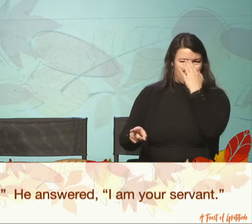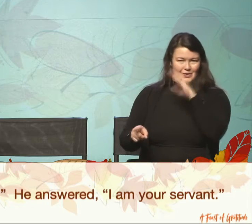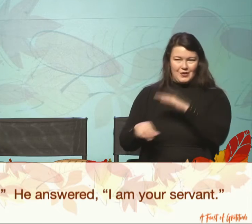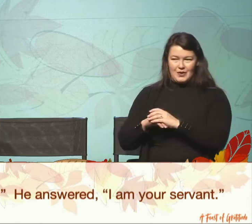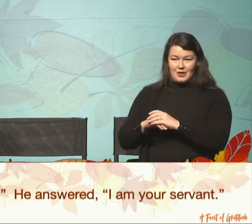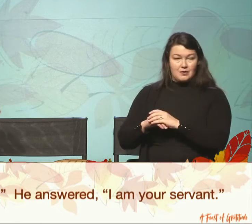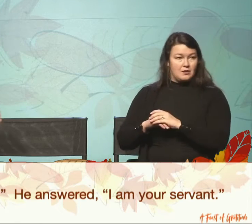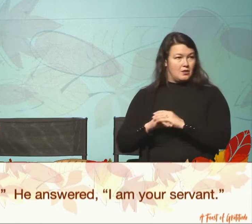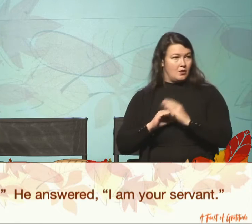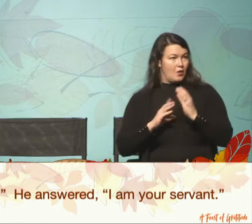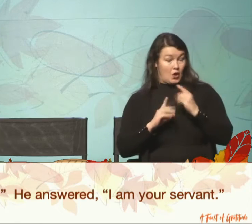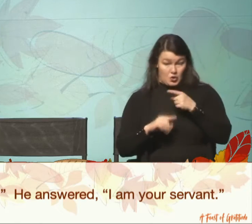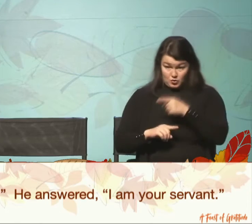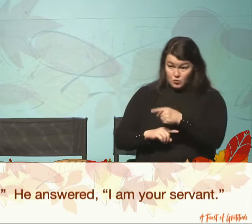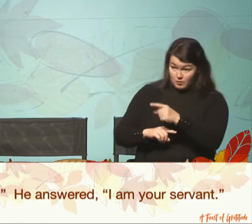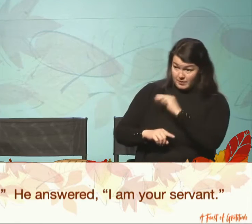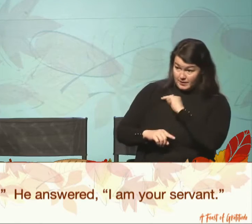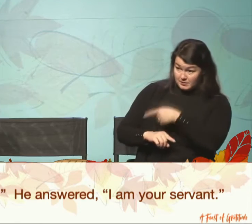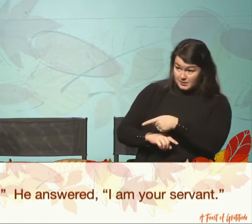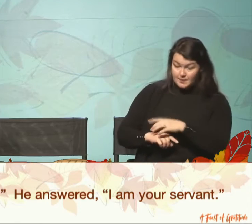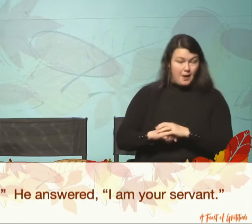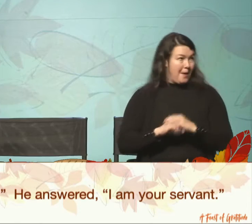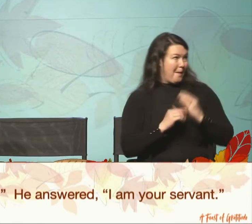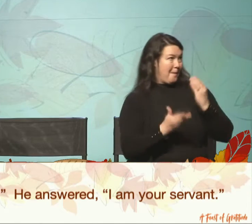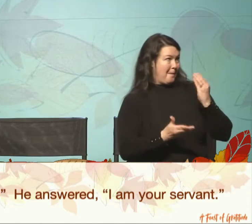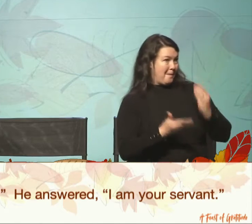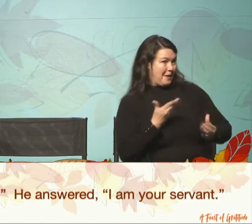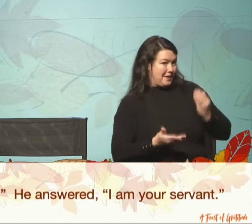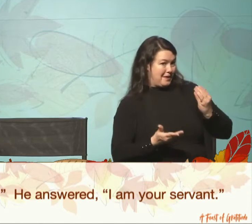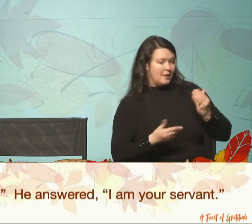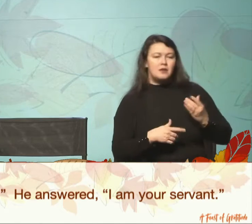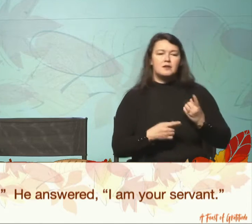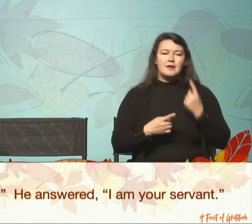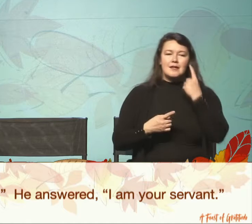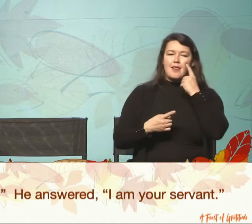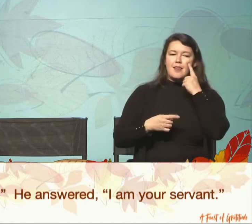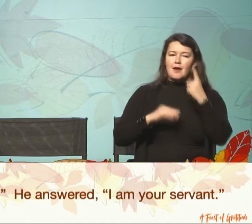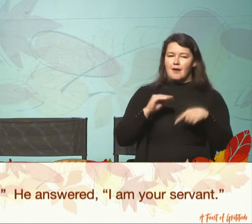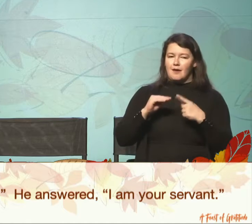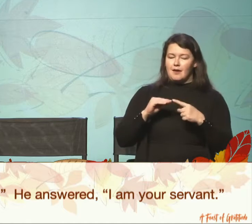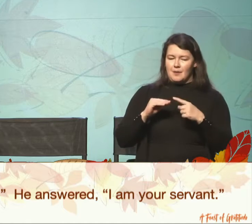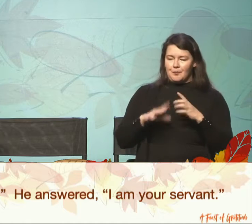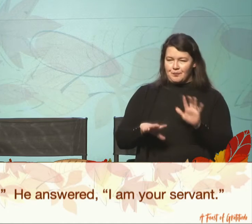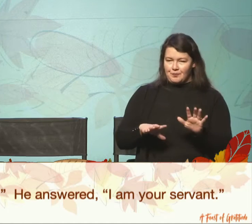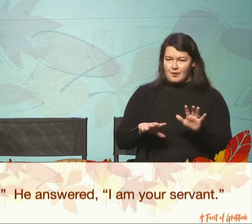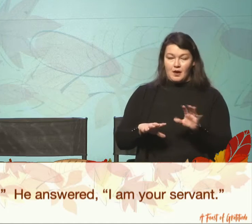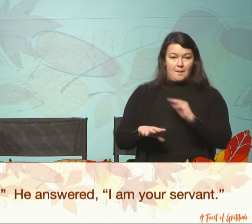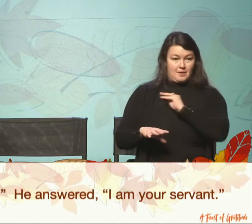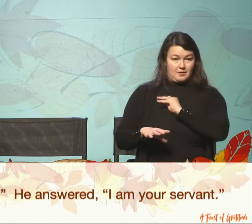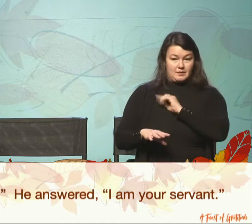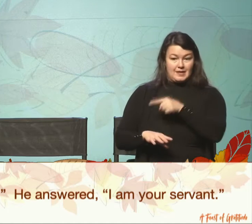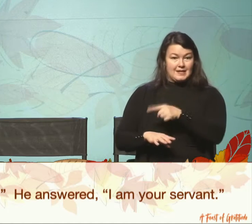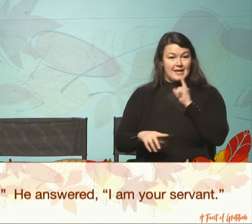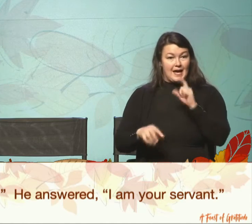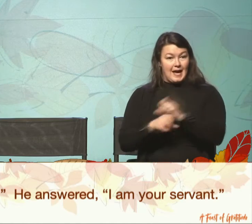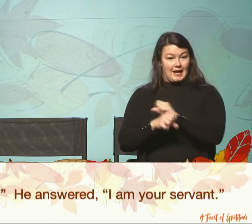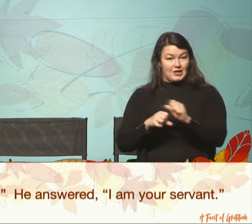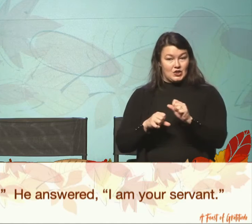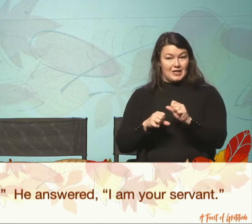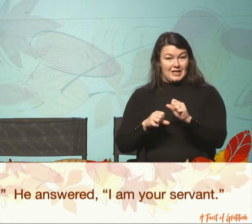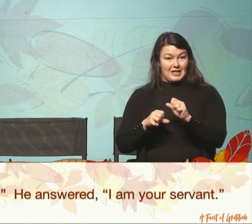like, maybe? Because if now, think about it. Mephibosheth is actually in line for